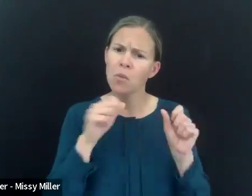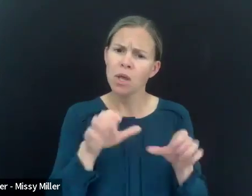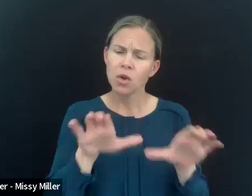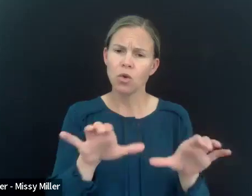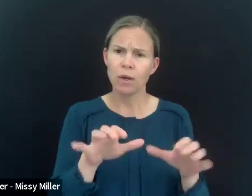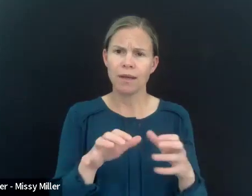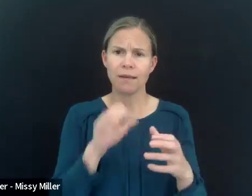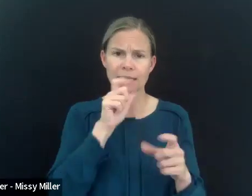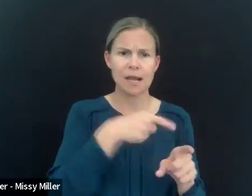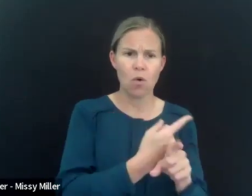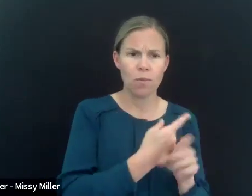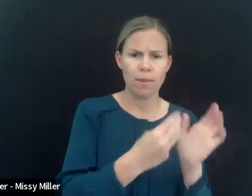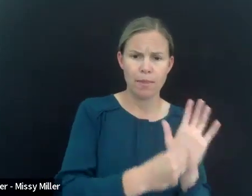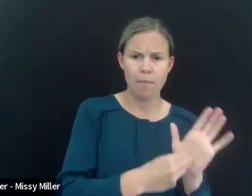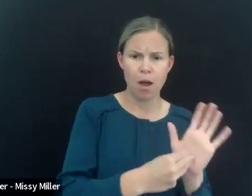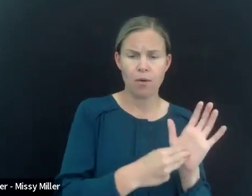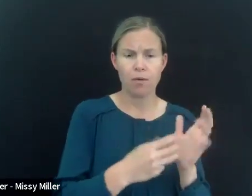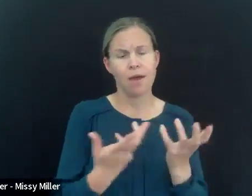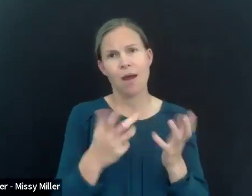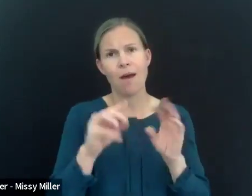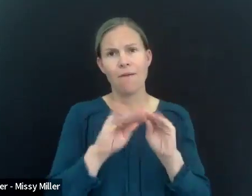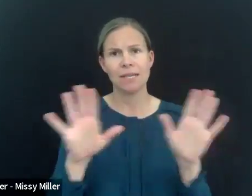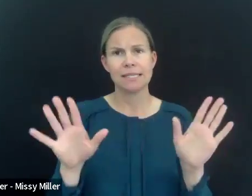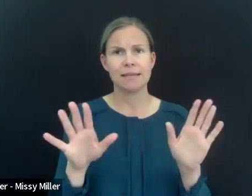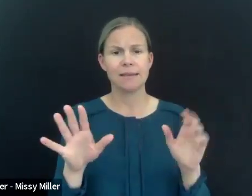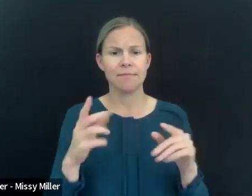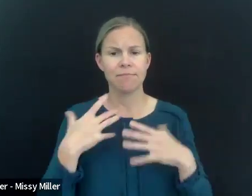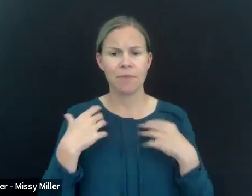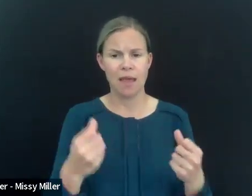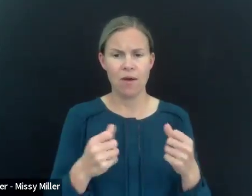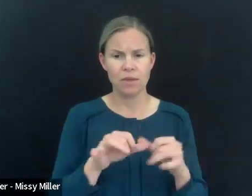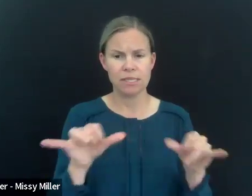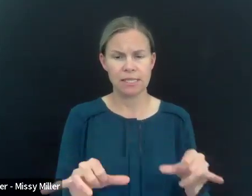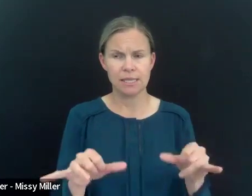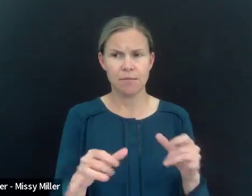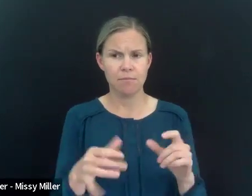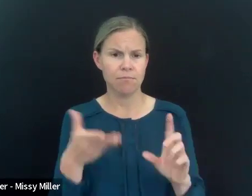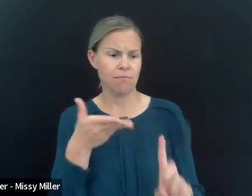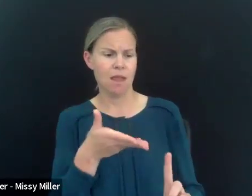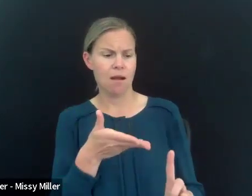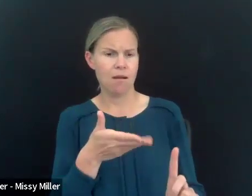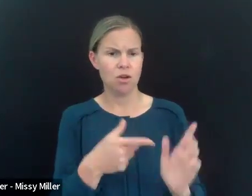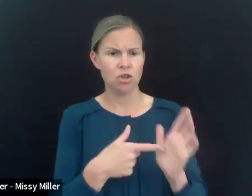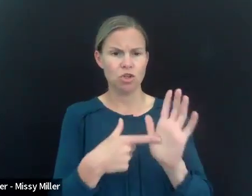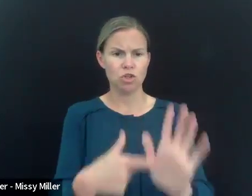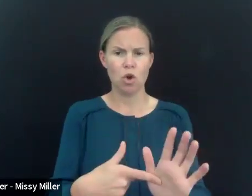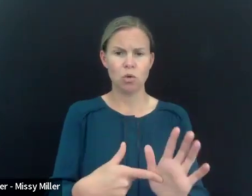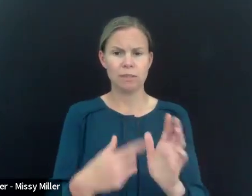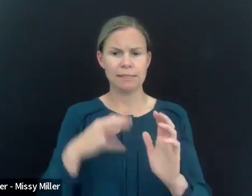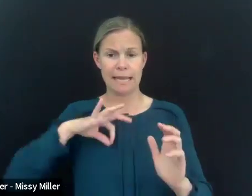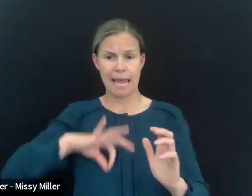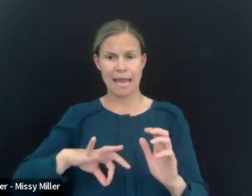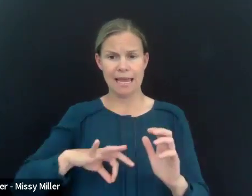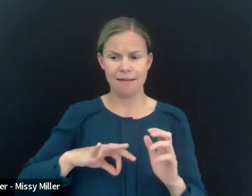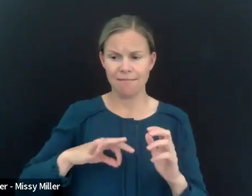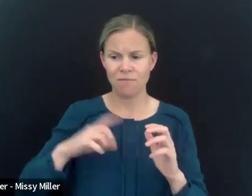the model, of course, with health systems is exploitative, and it centralizes gain into the hands of a few. But there is